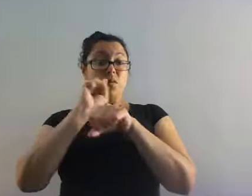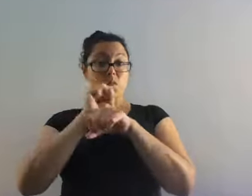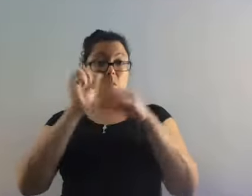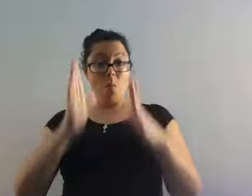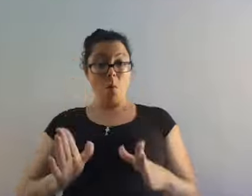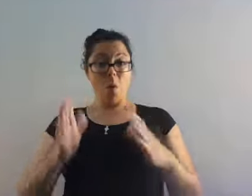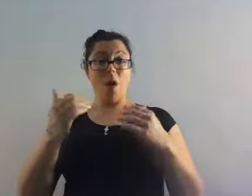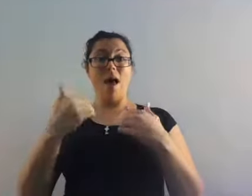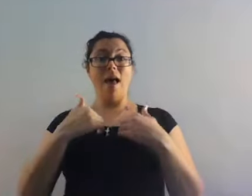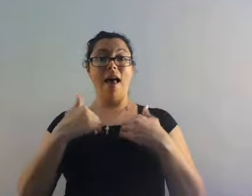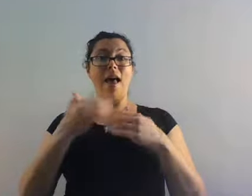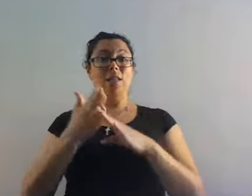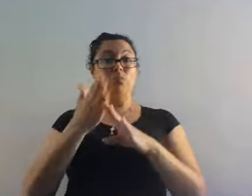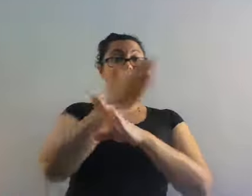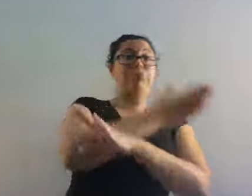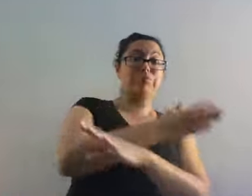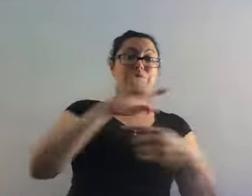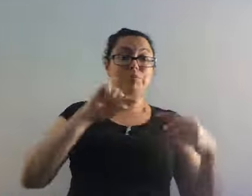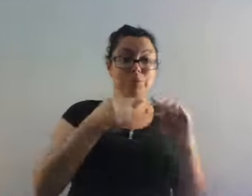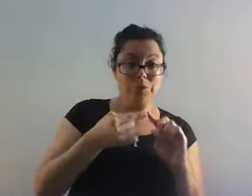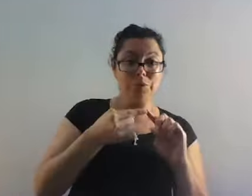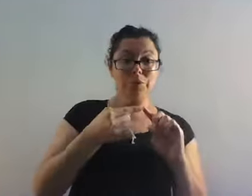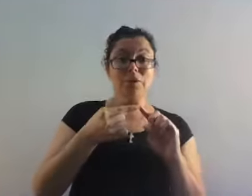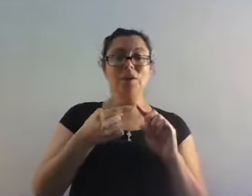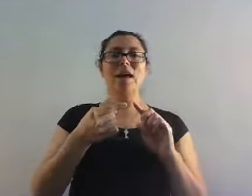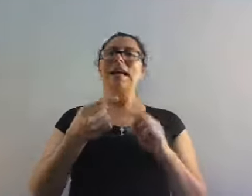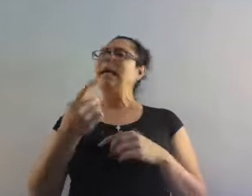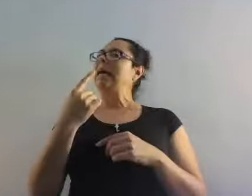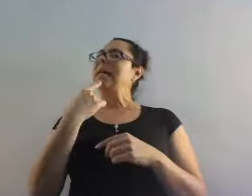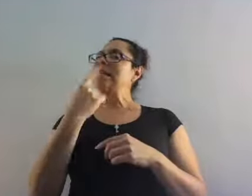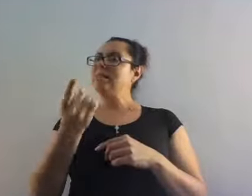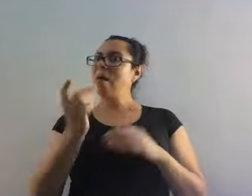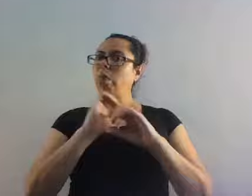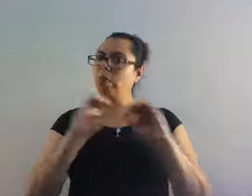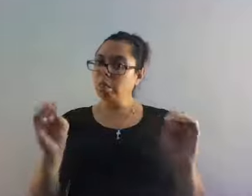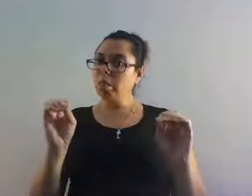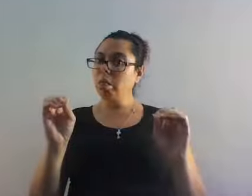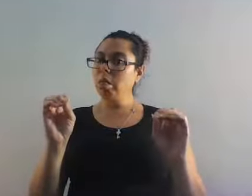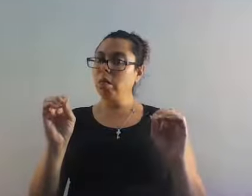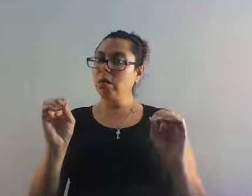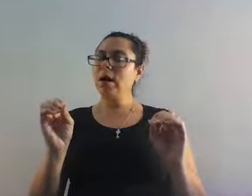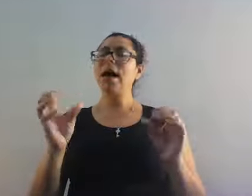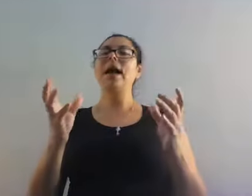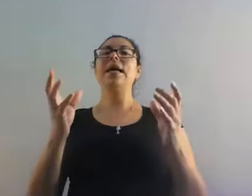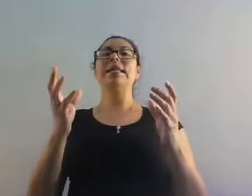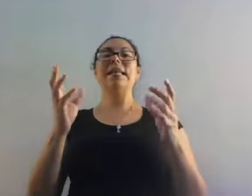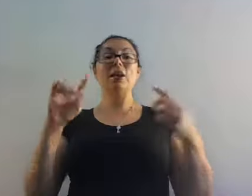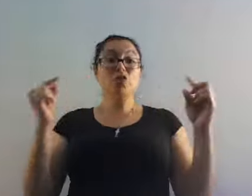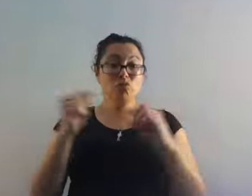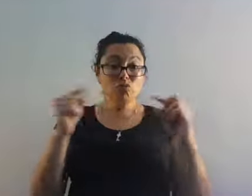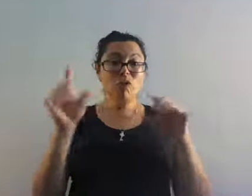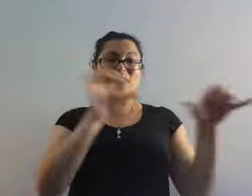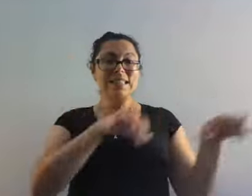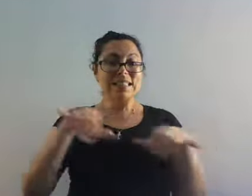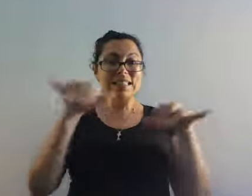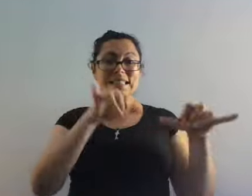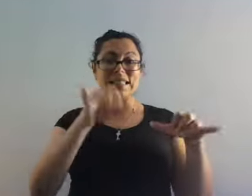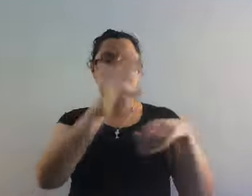tell you about it, and tell you about it, and injure that same exact body part, that can be considered